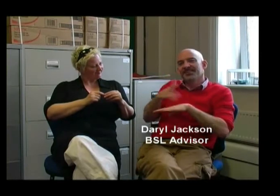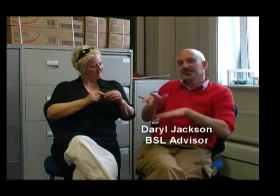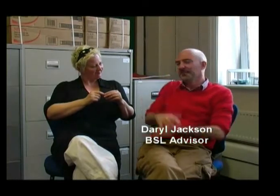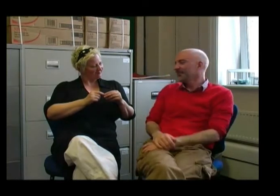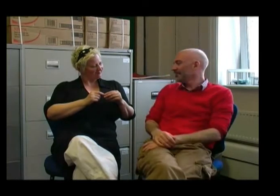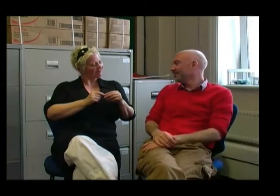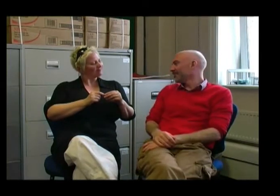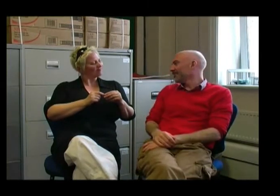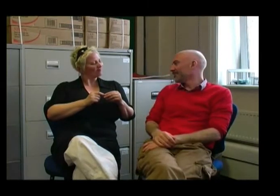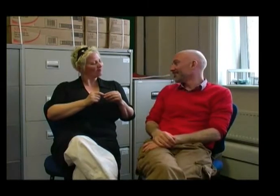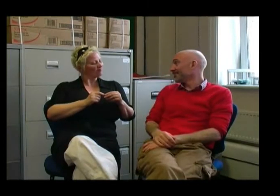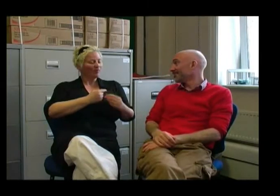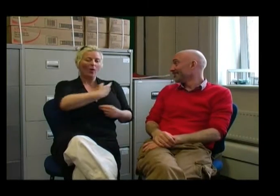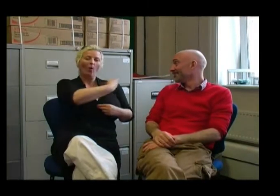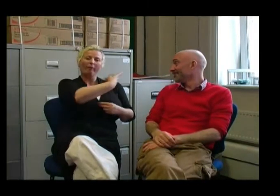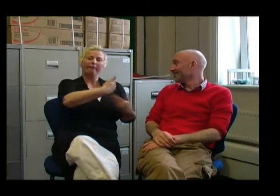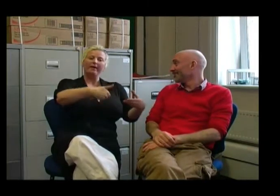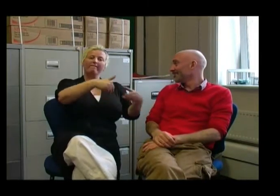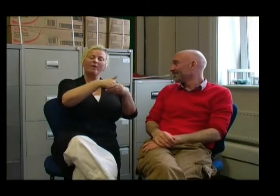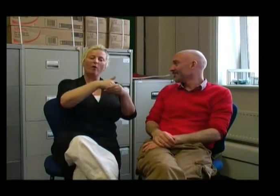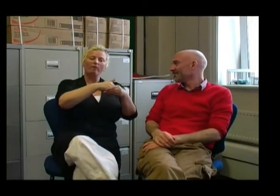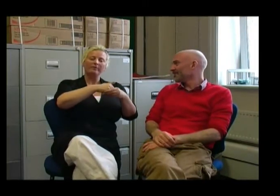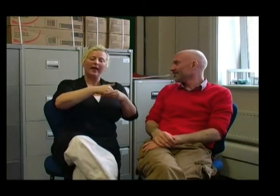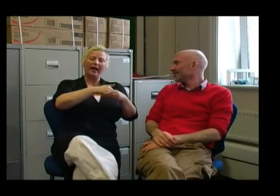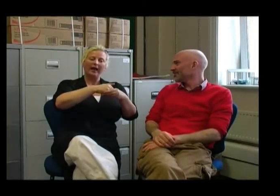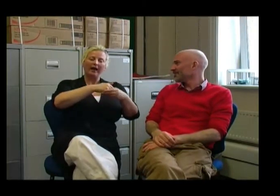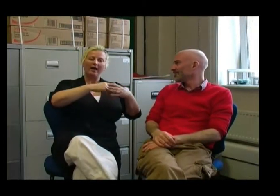involved in assisting sign language for the theatre company.